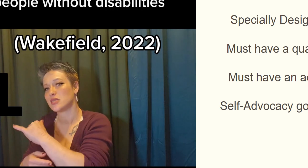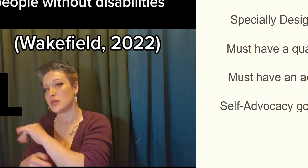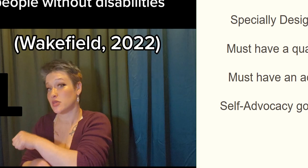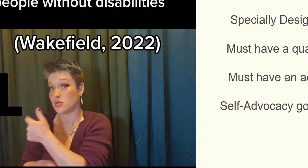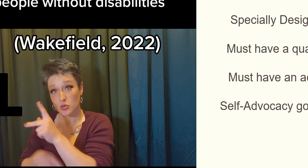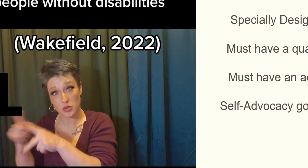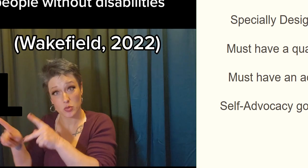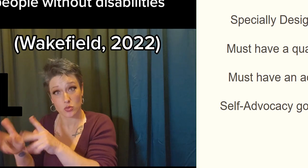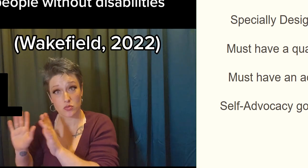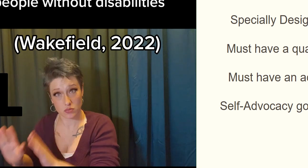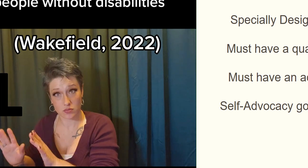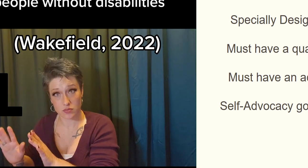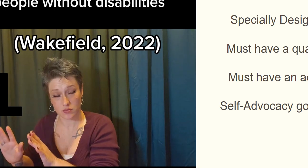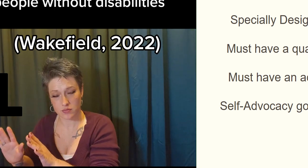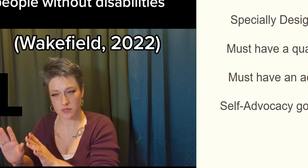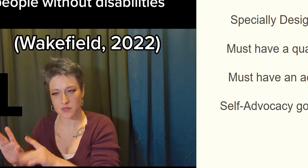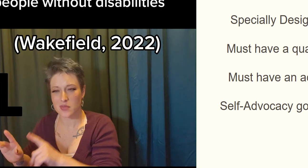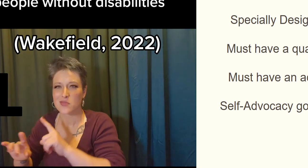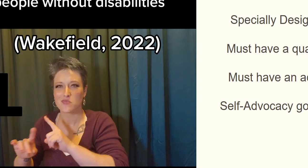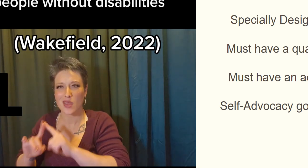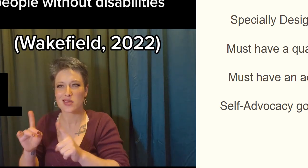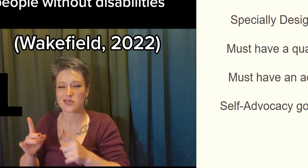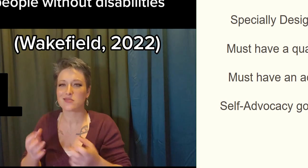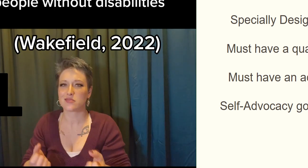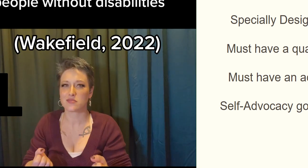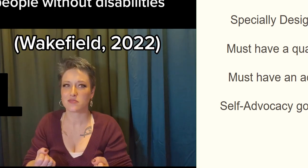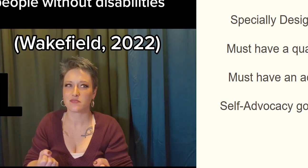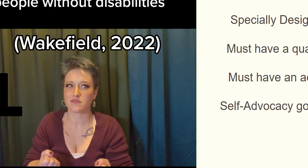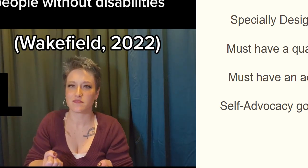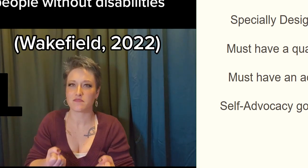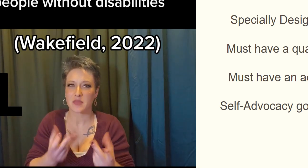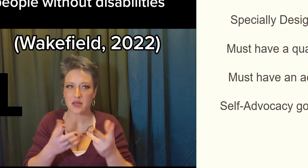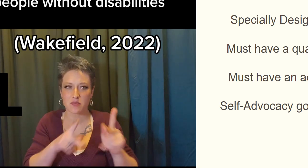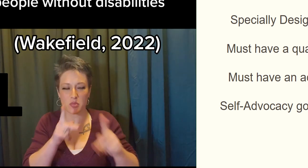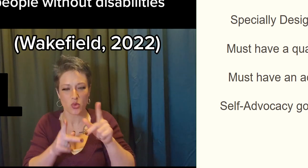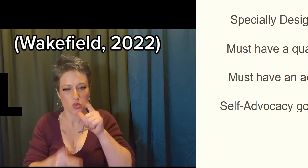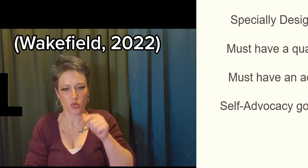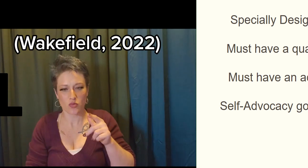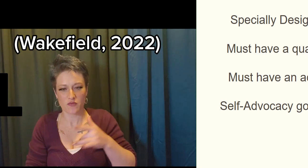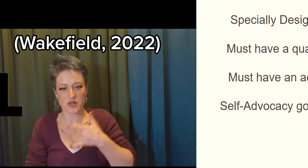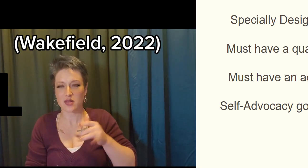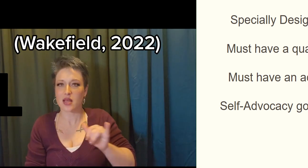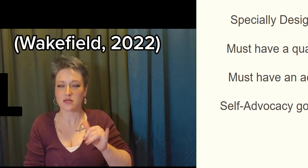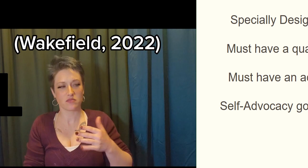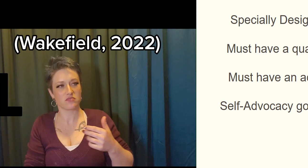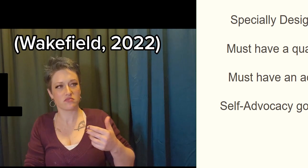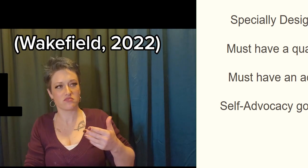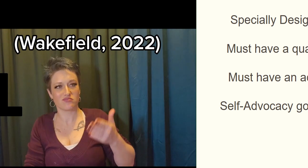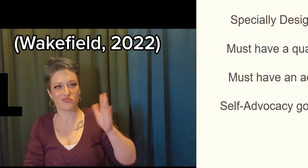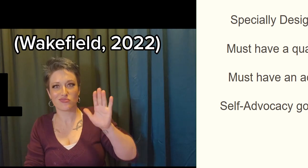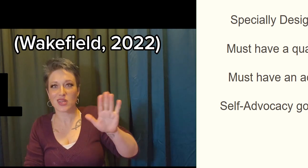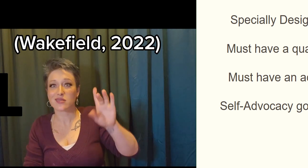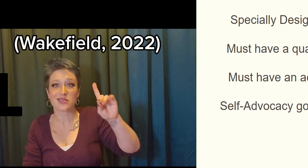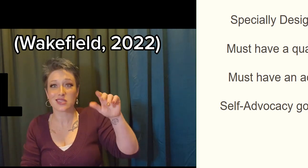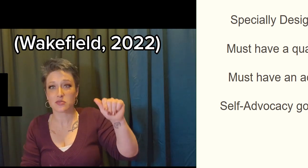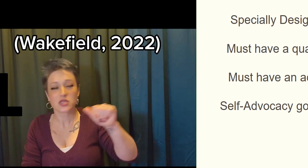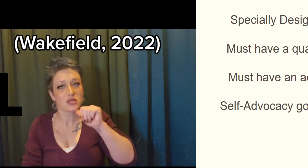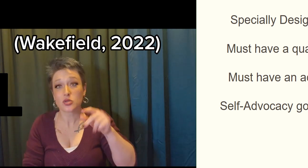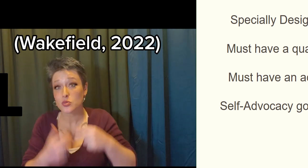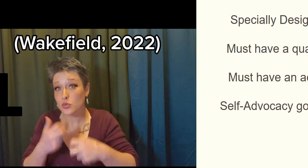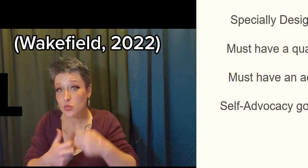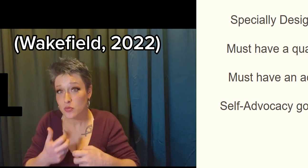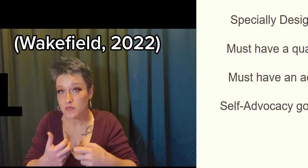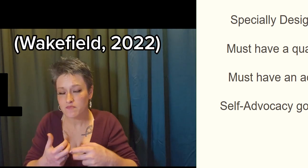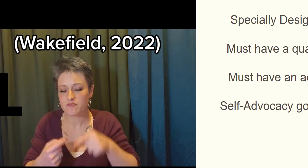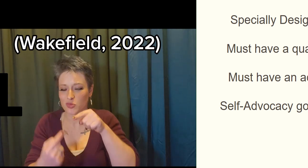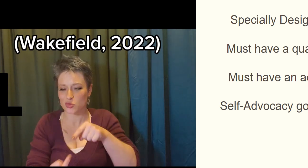as close to the same sort of experience as people without disabilities. But many people feel like